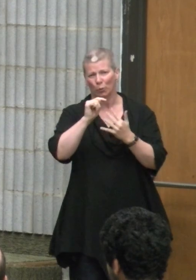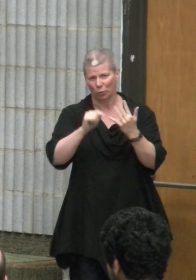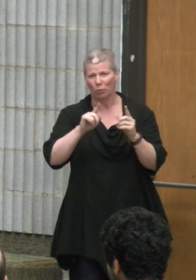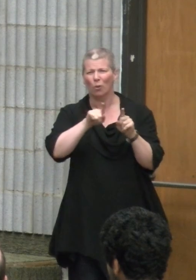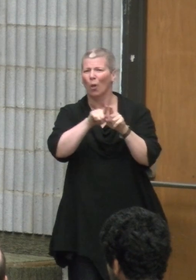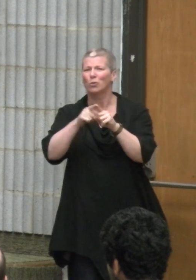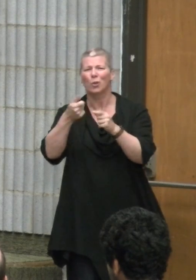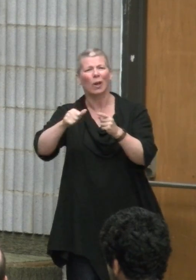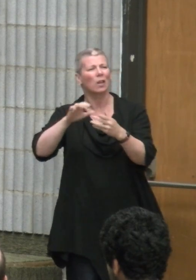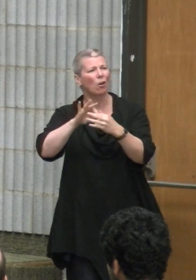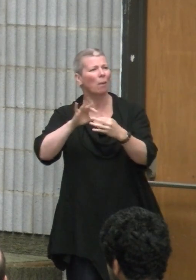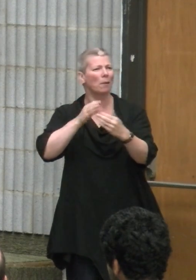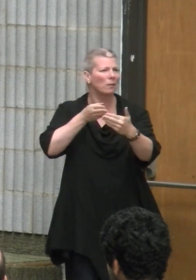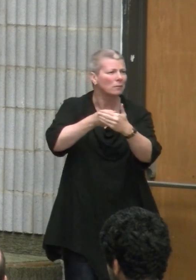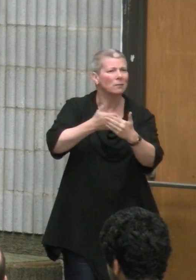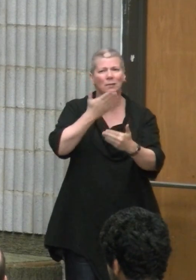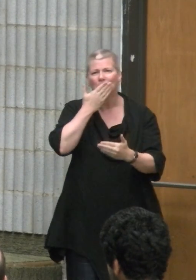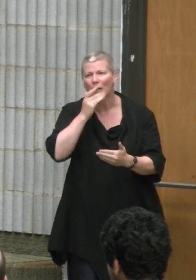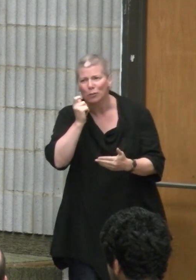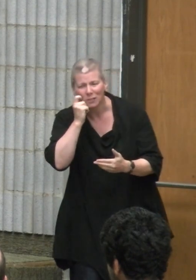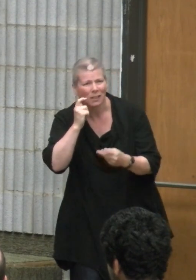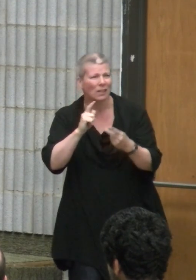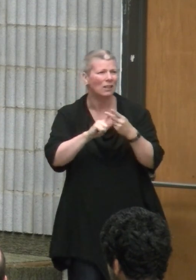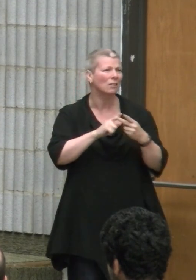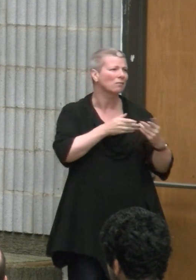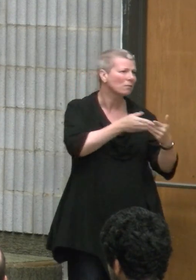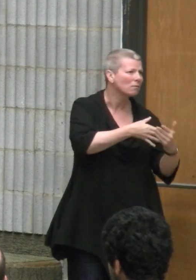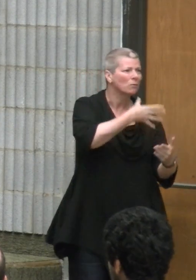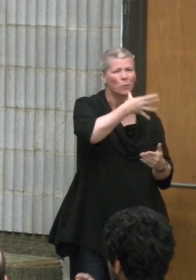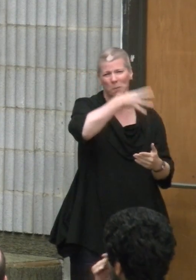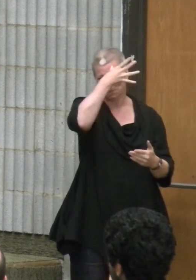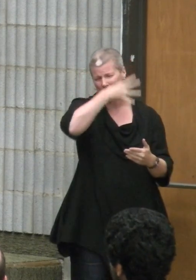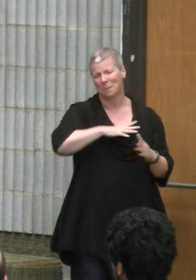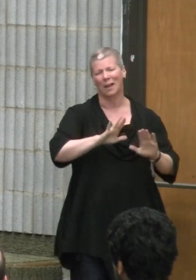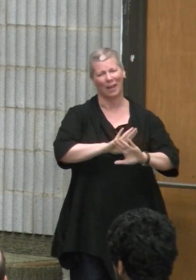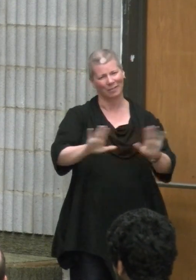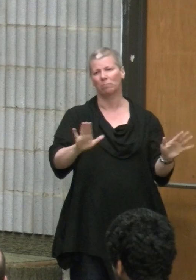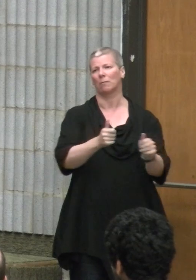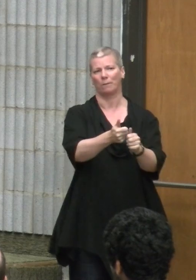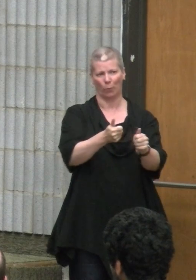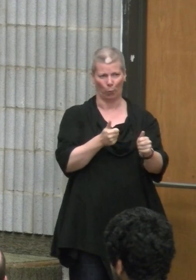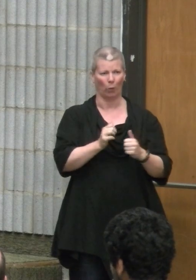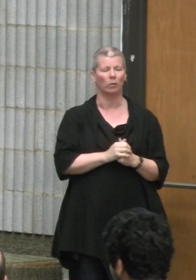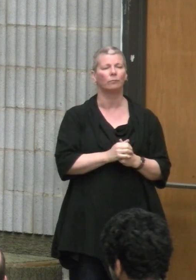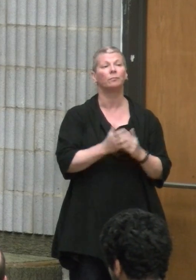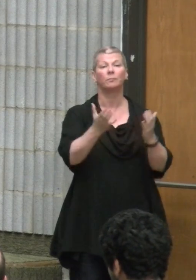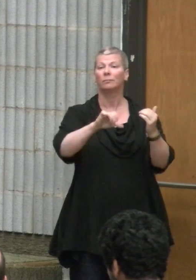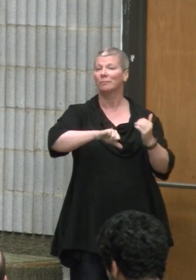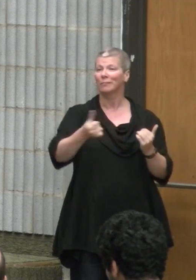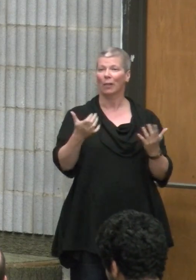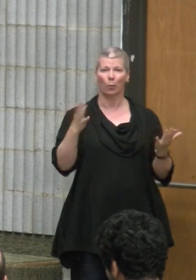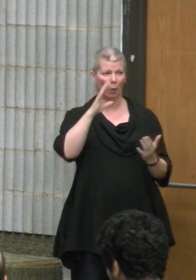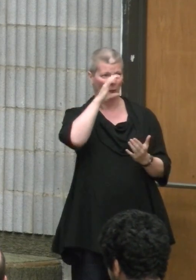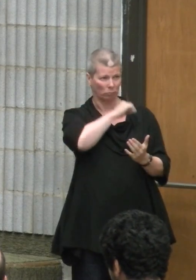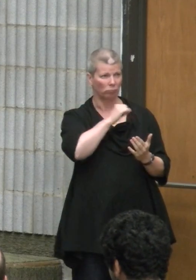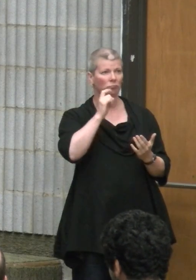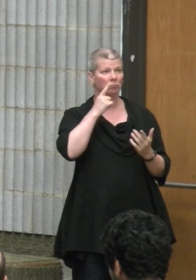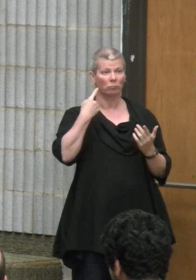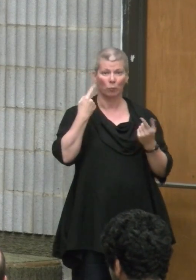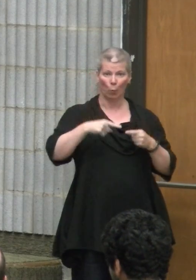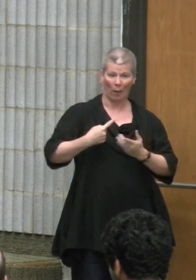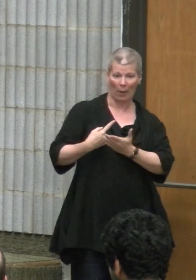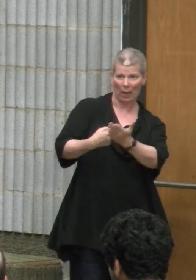In general, in this space, we want to assume positive intent in all discussions. Everyone, including